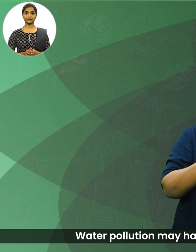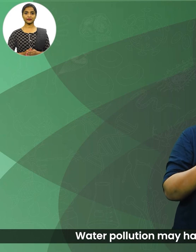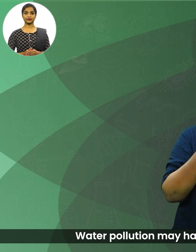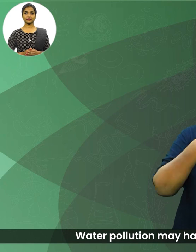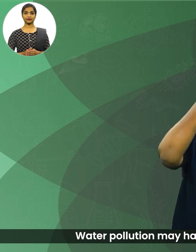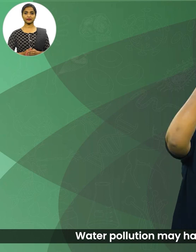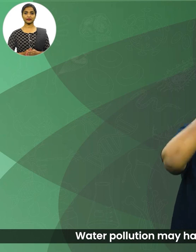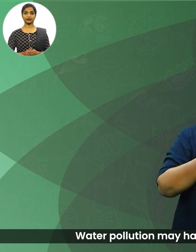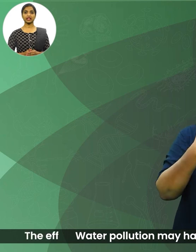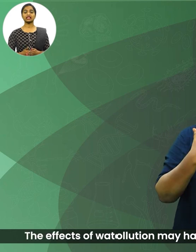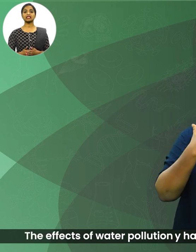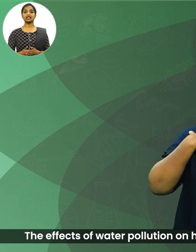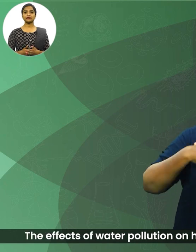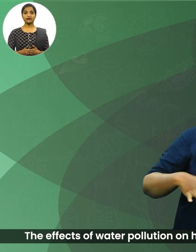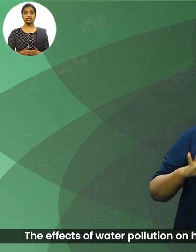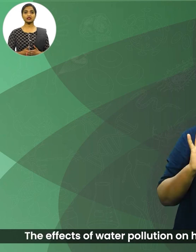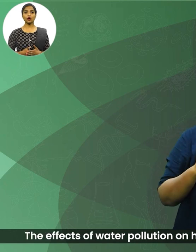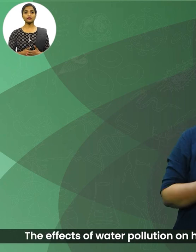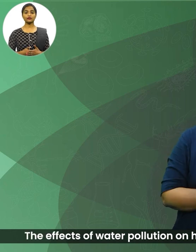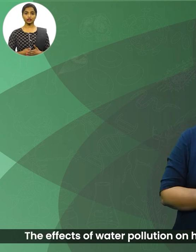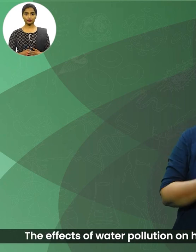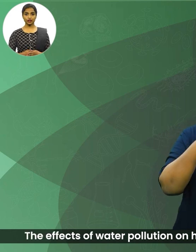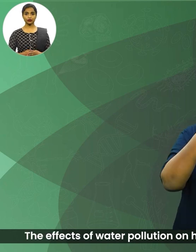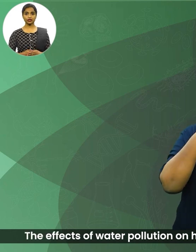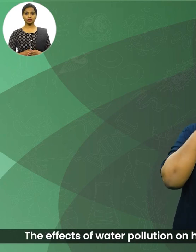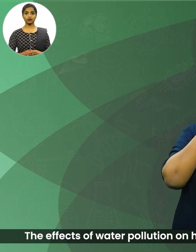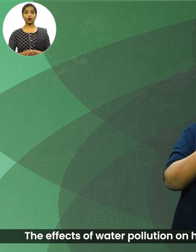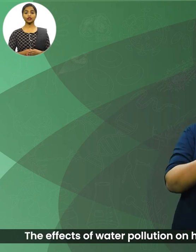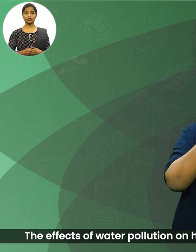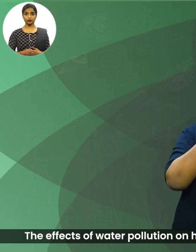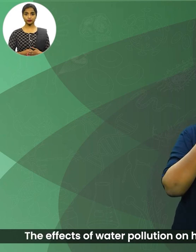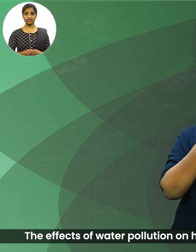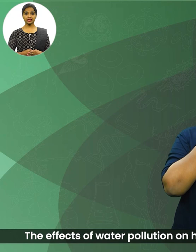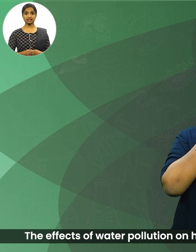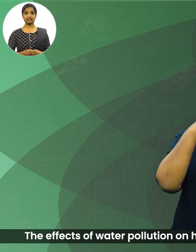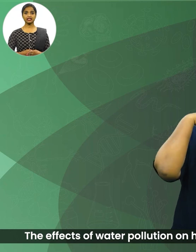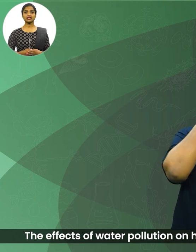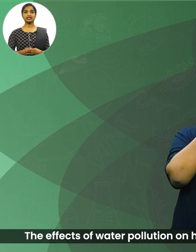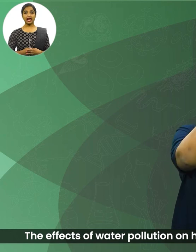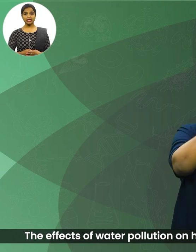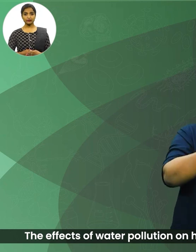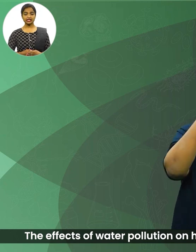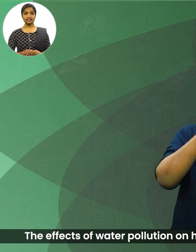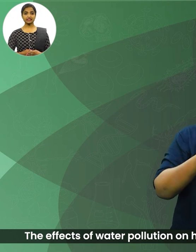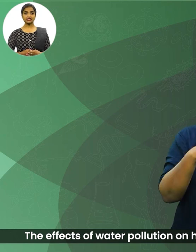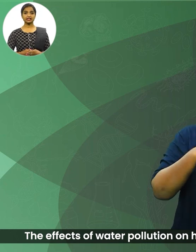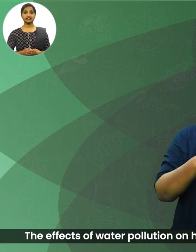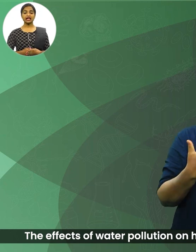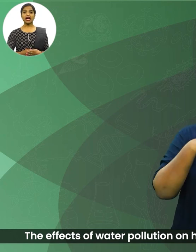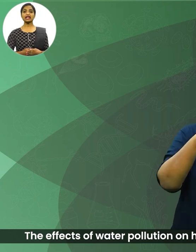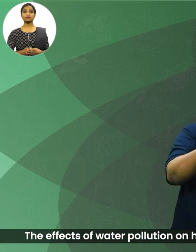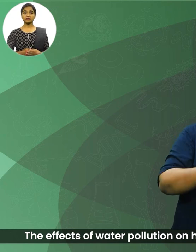The effects of water pollution on humans, animals